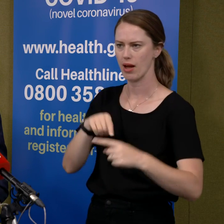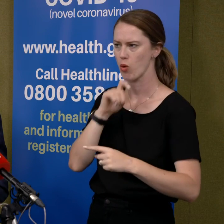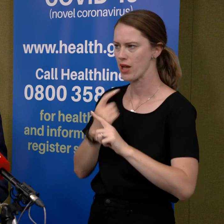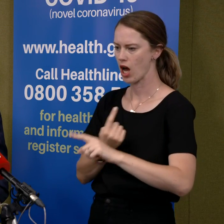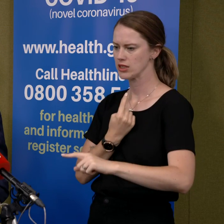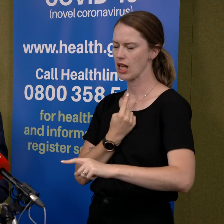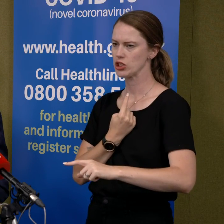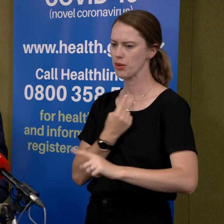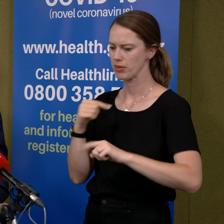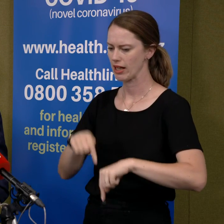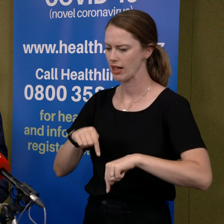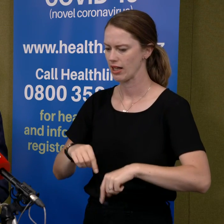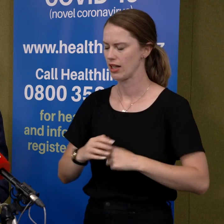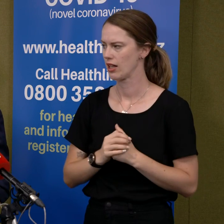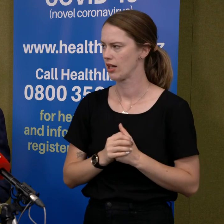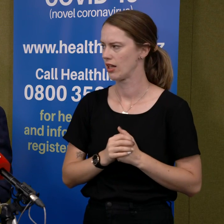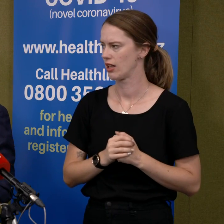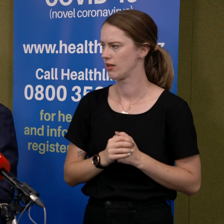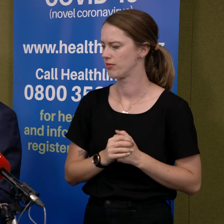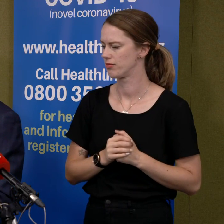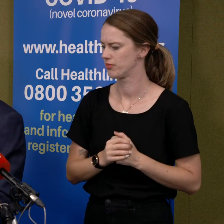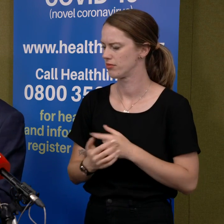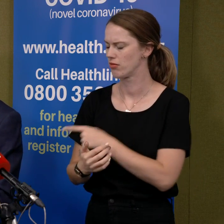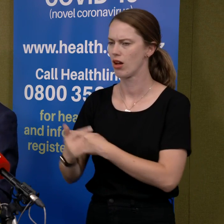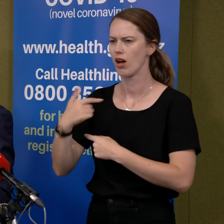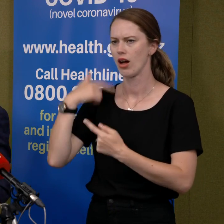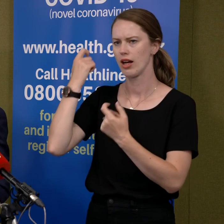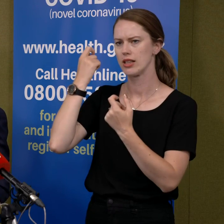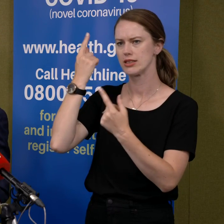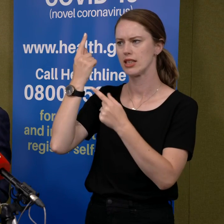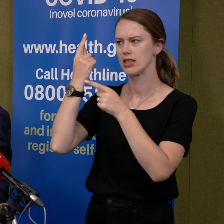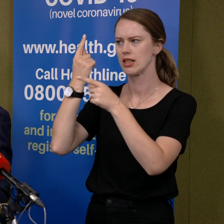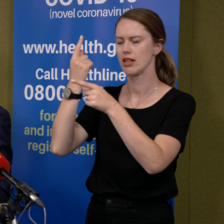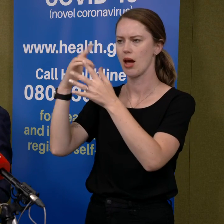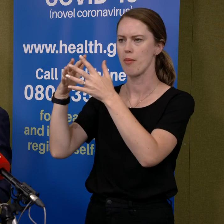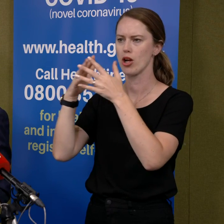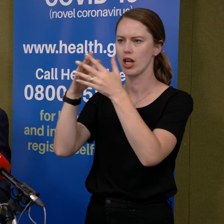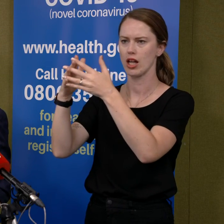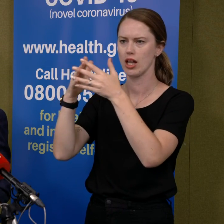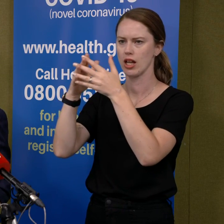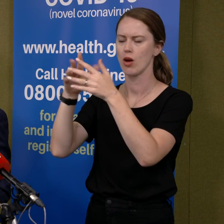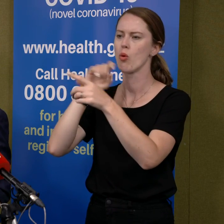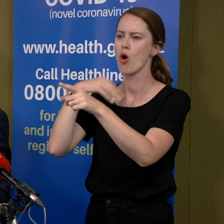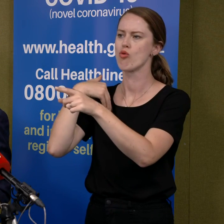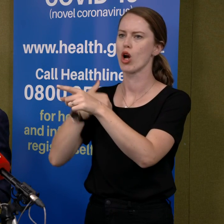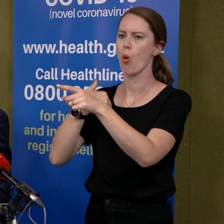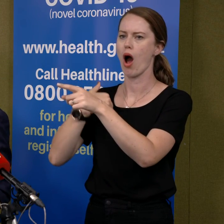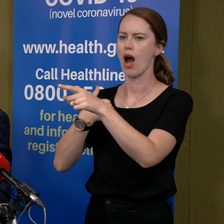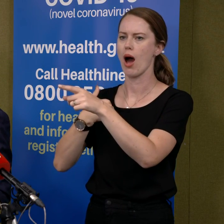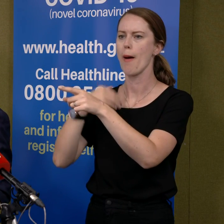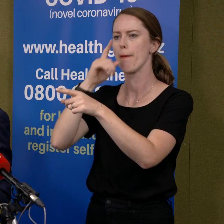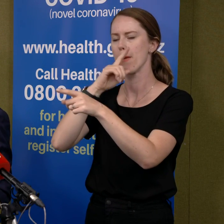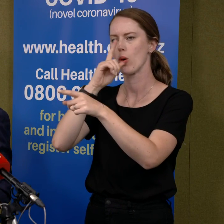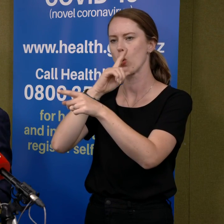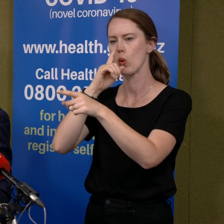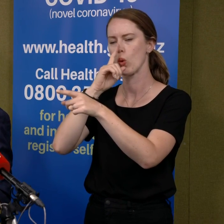in isolation back here in New Zealand? My understanding is that actually the US authorities are going to require